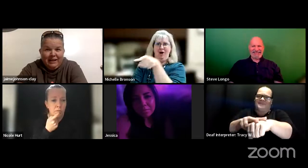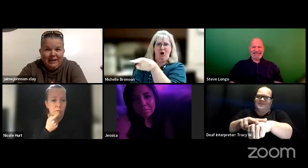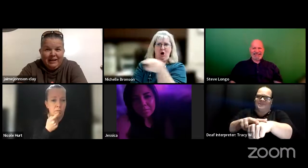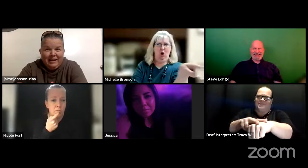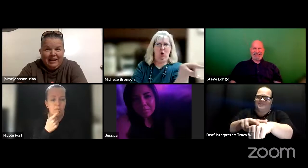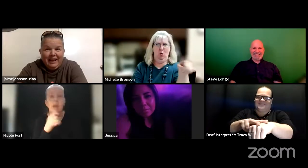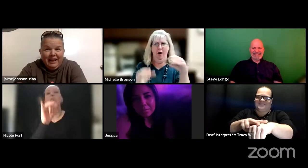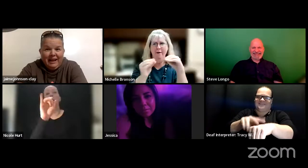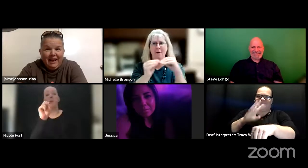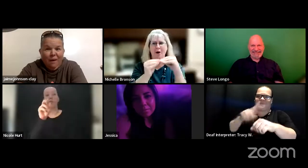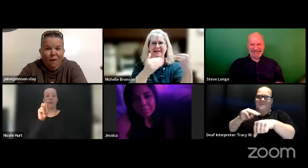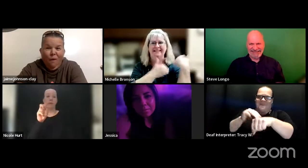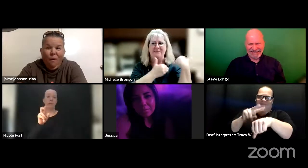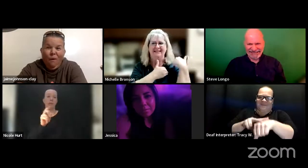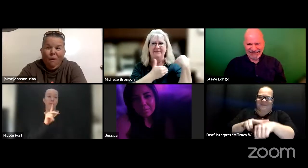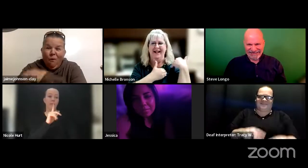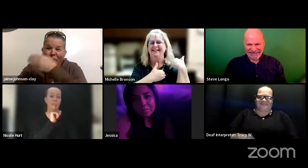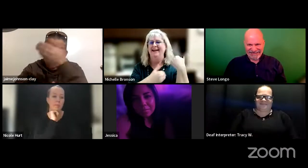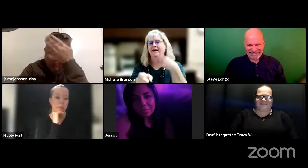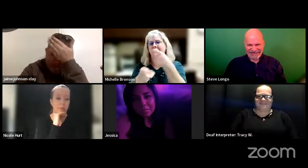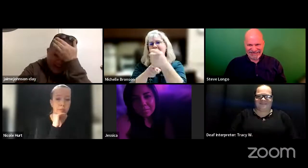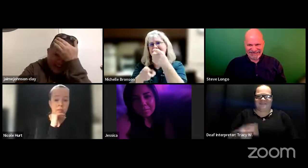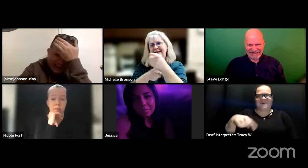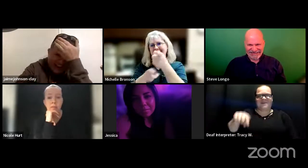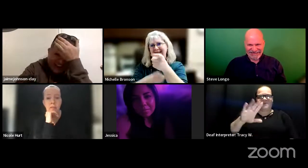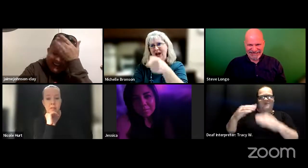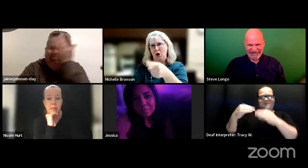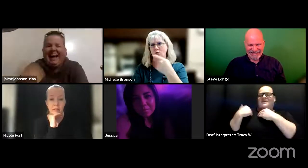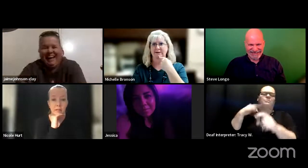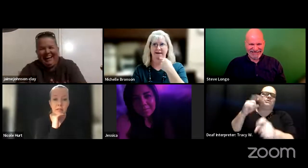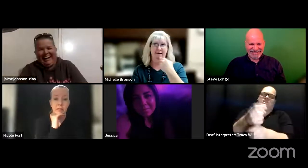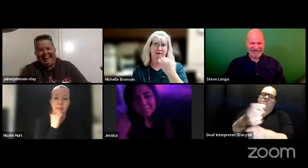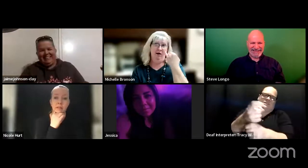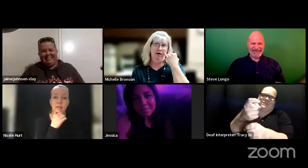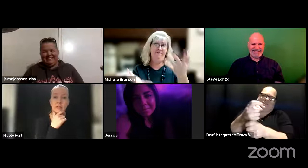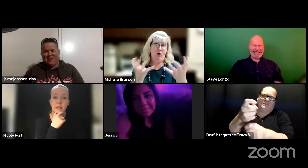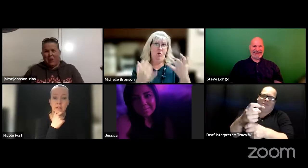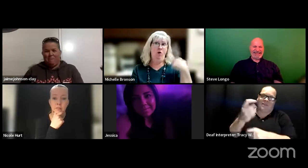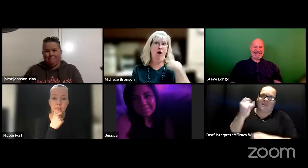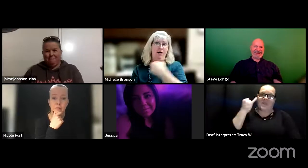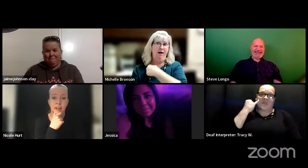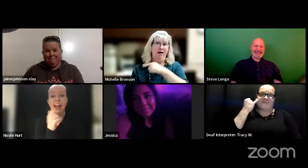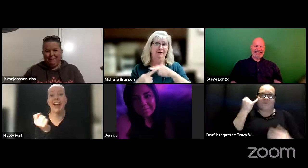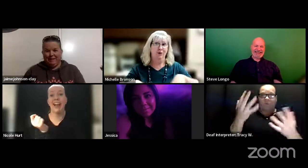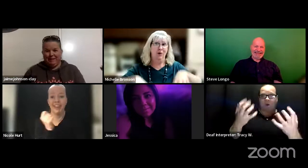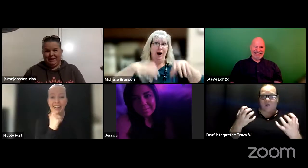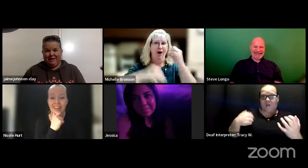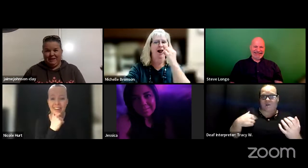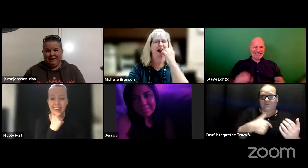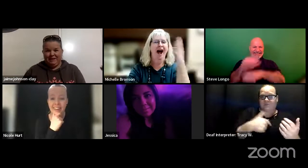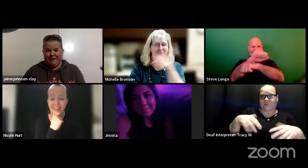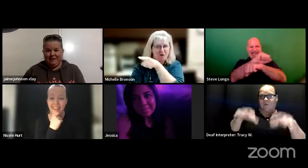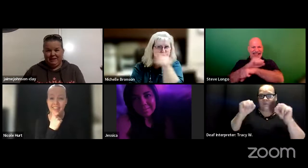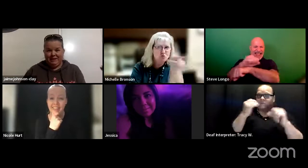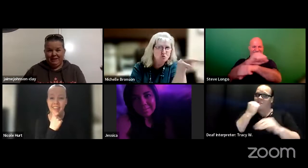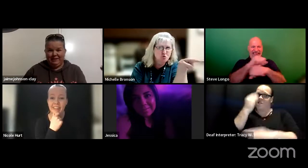Martha's Vineyard. I will assign you as the board more responsibility. If you want us